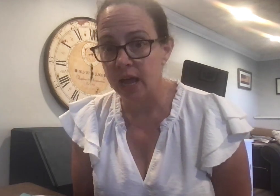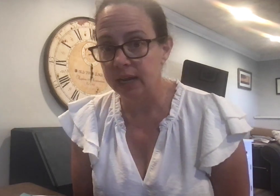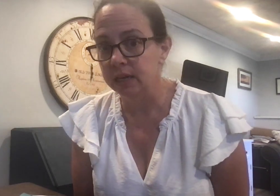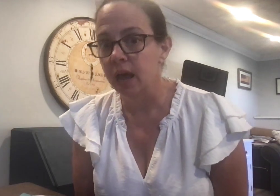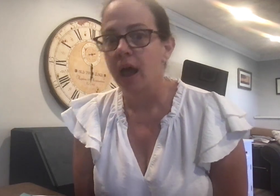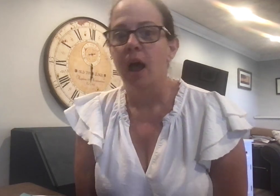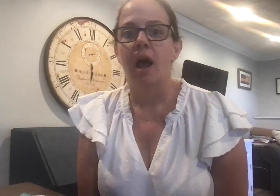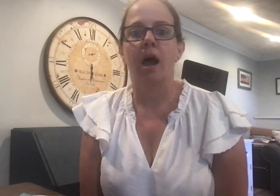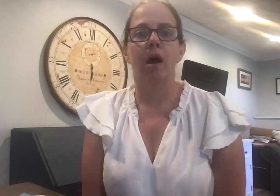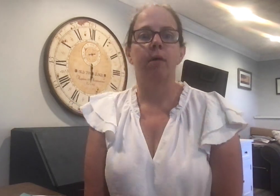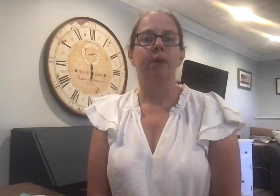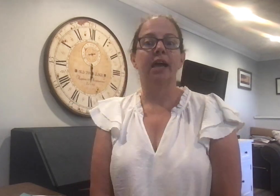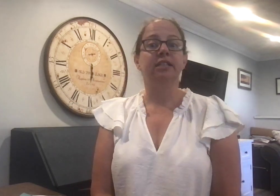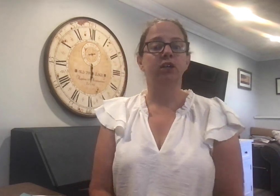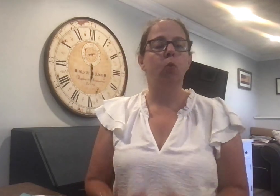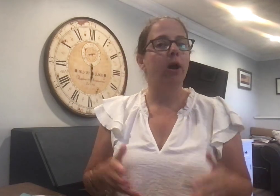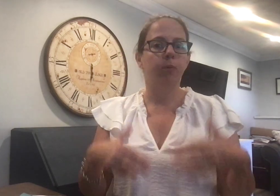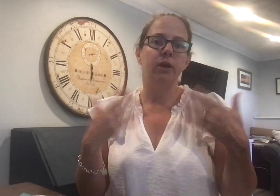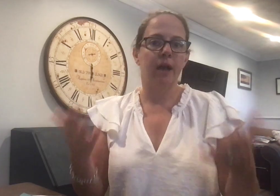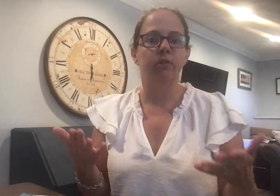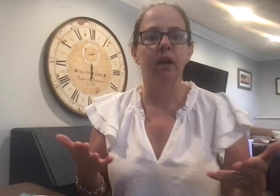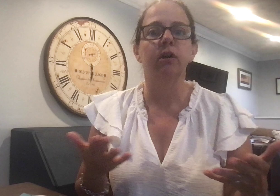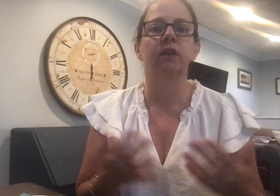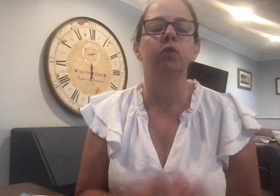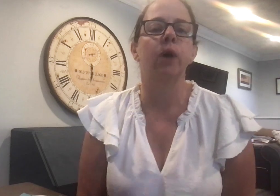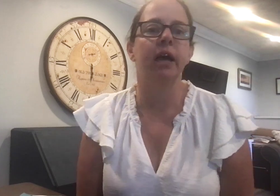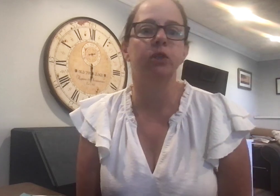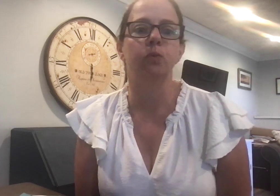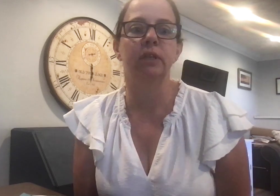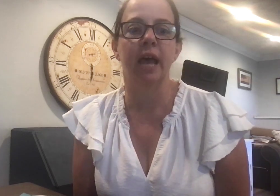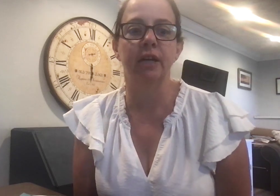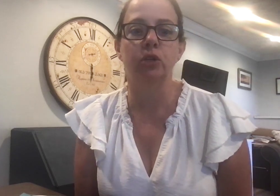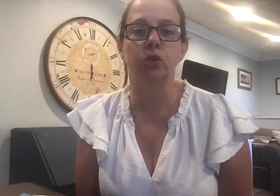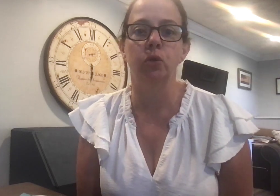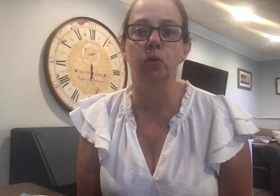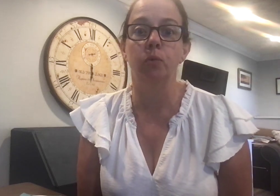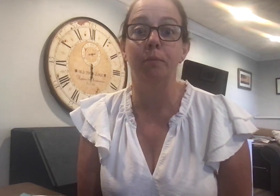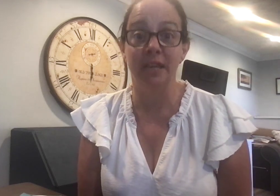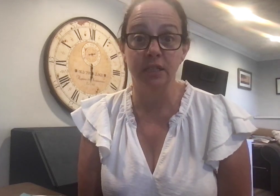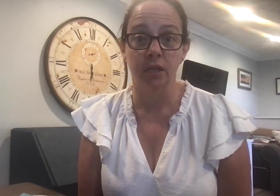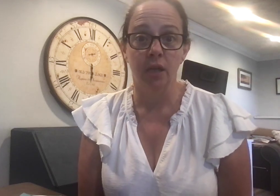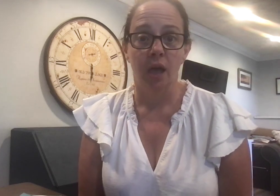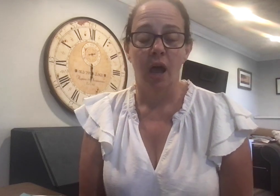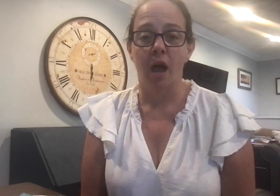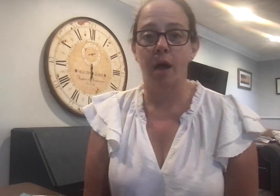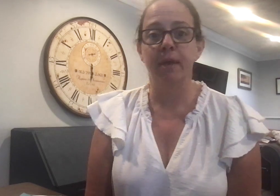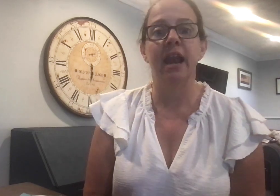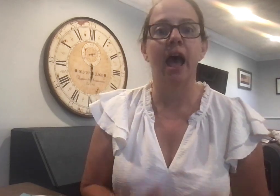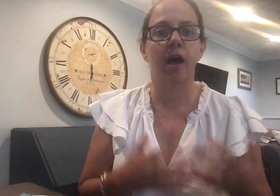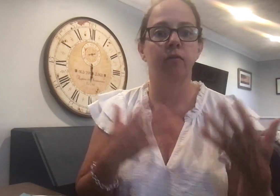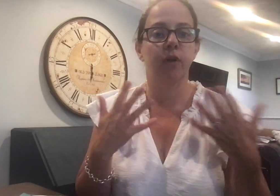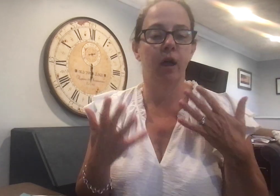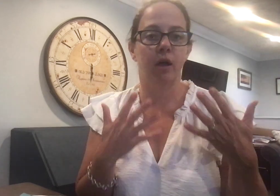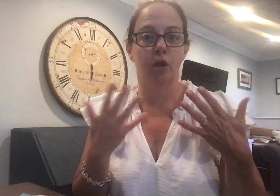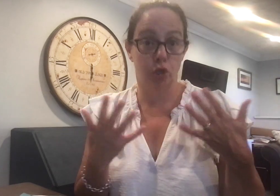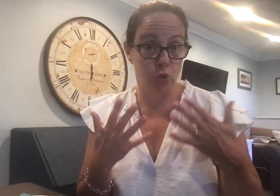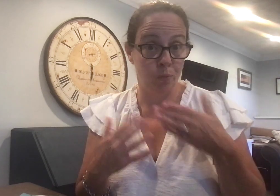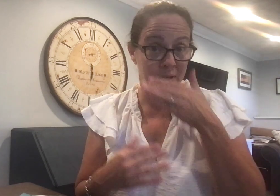online. I did want to put it out there if you guys would like to meet and have a Zoom